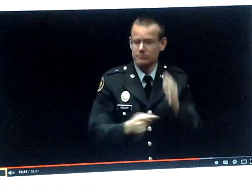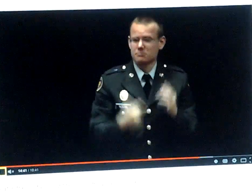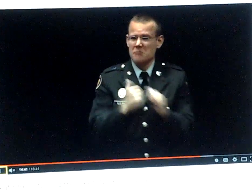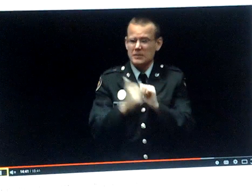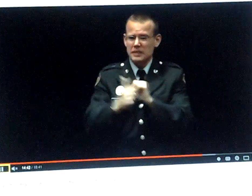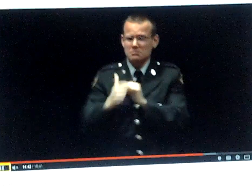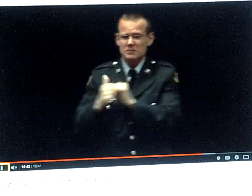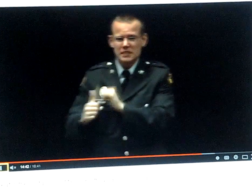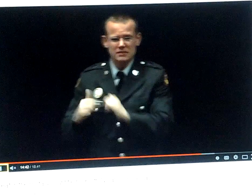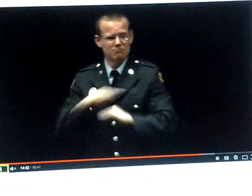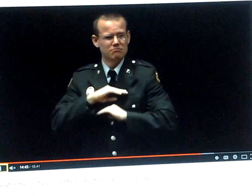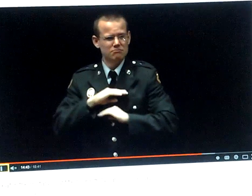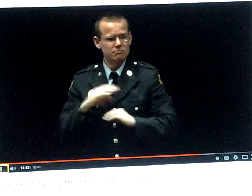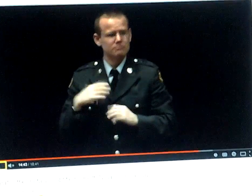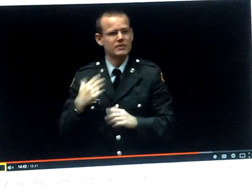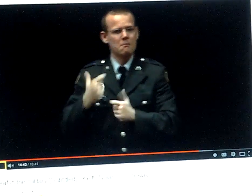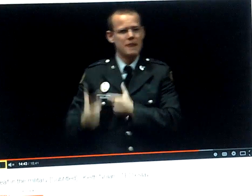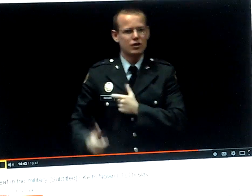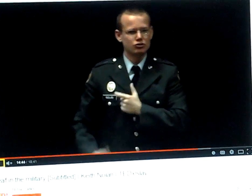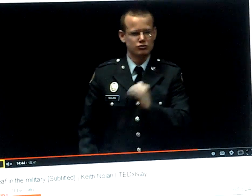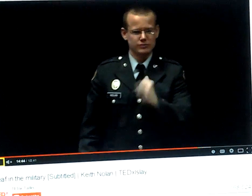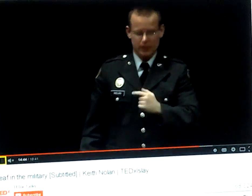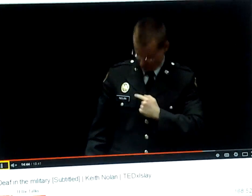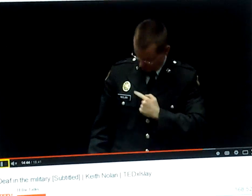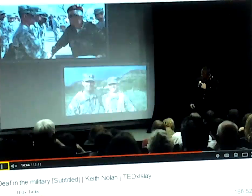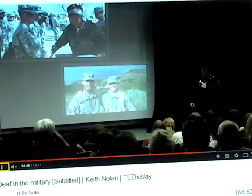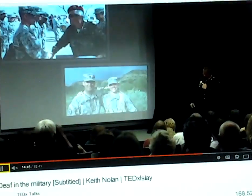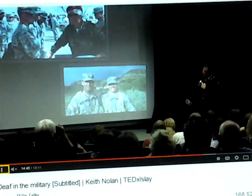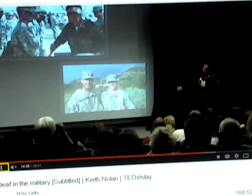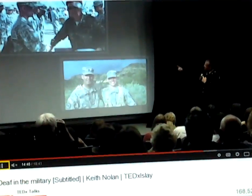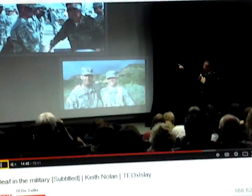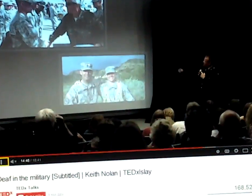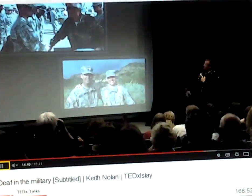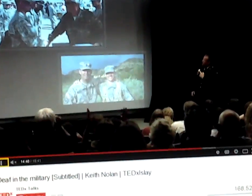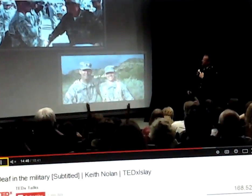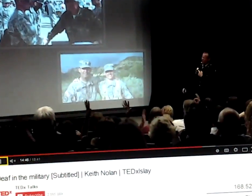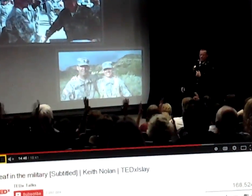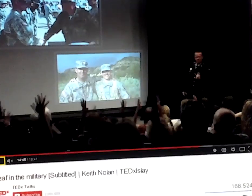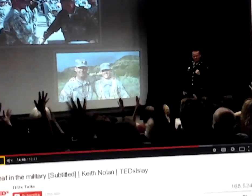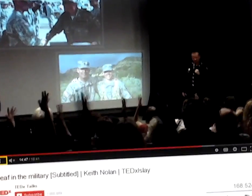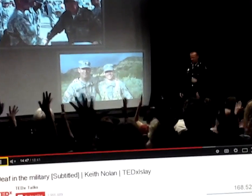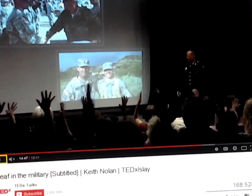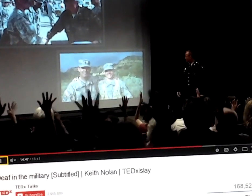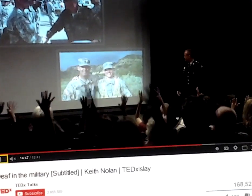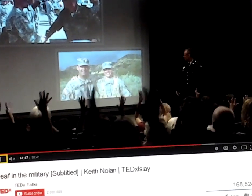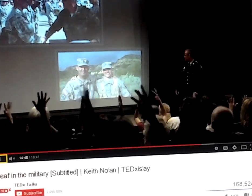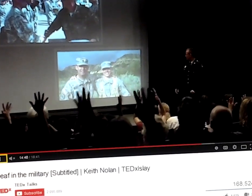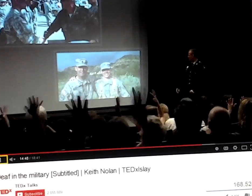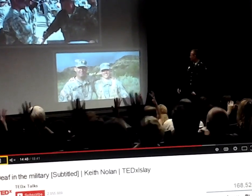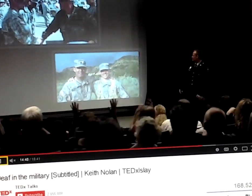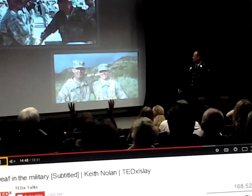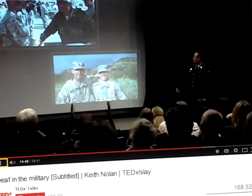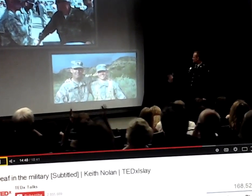They tell you how to swim through different things, how to run and shoot. They give you a badge. See this badge right here?